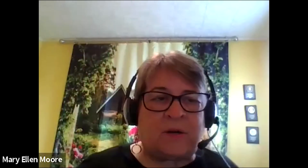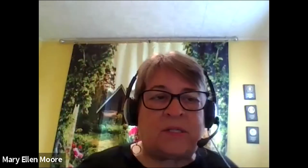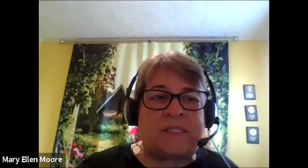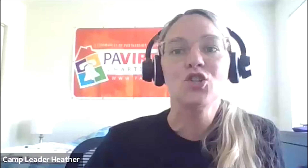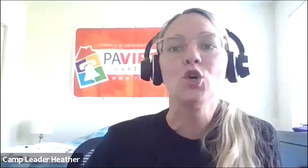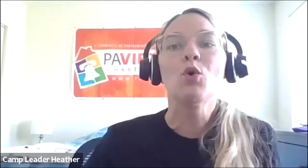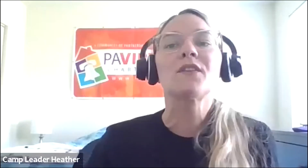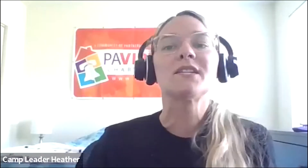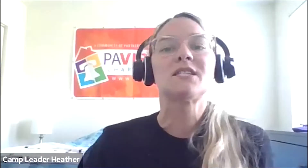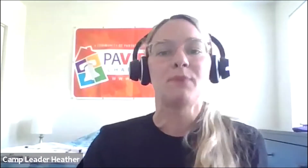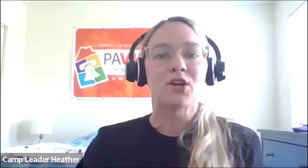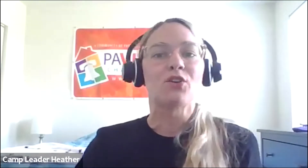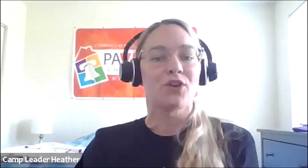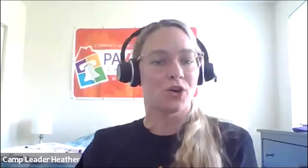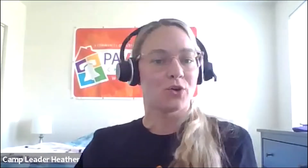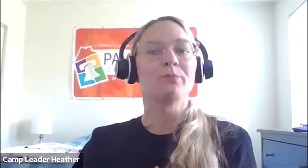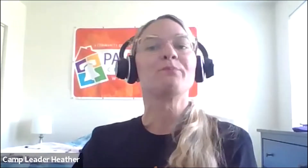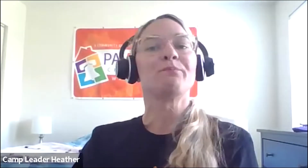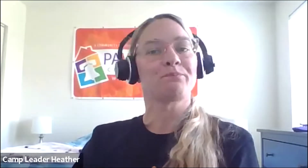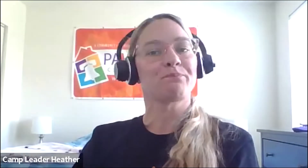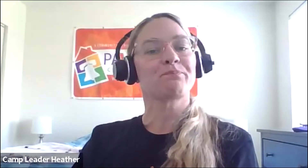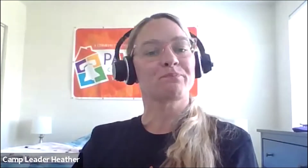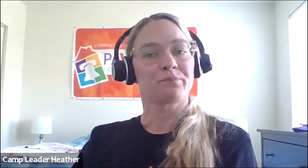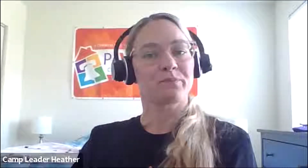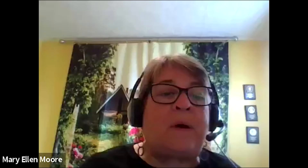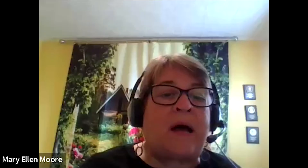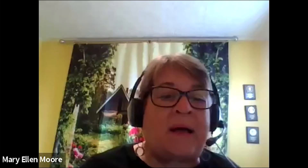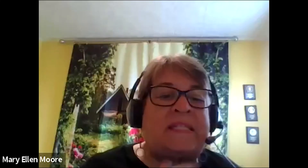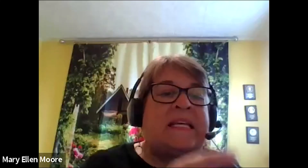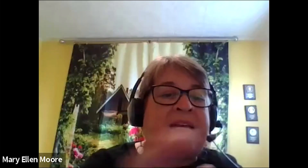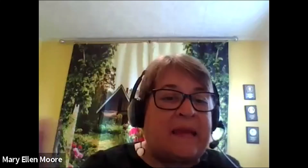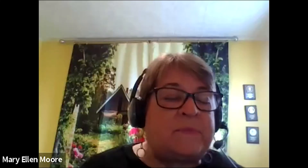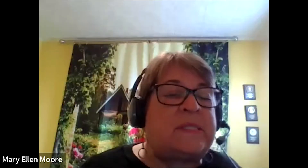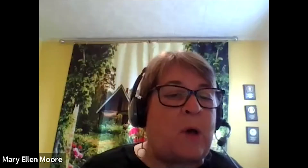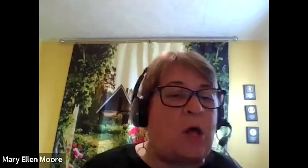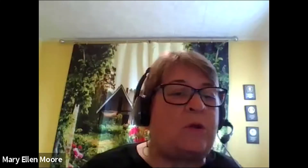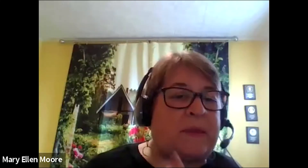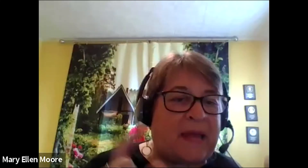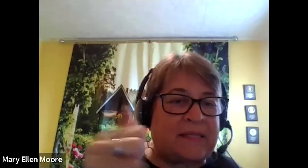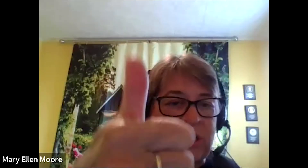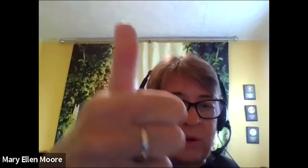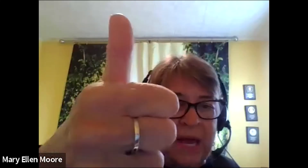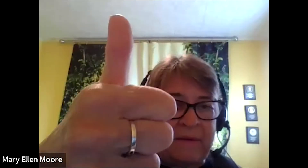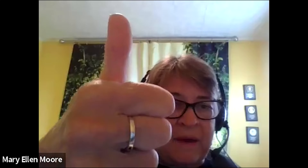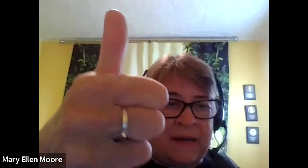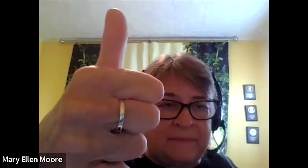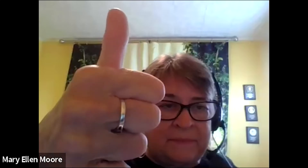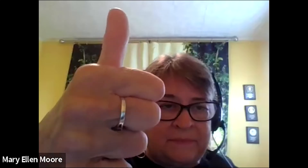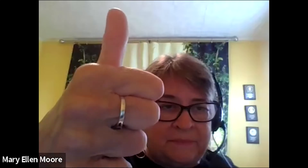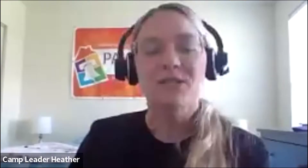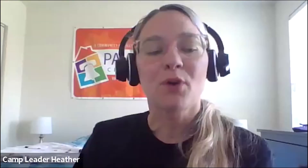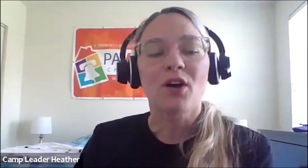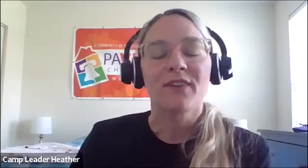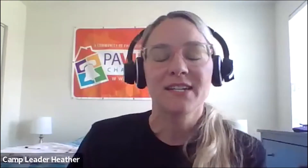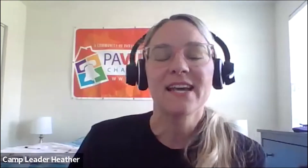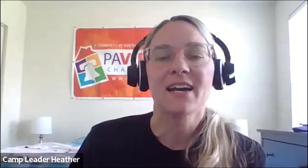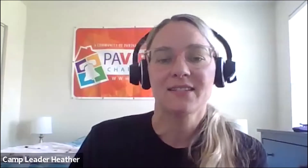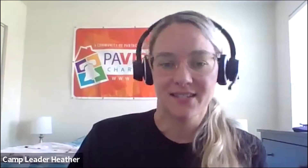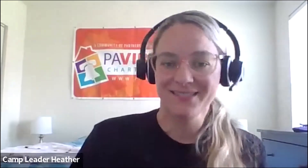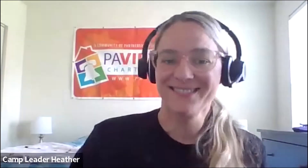Yes, are you seeing, or it's just I'm seeing them smaller, but that's okay, right? That's perfect. Just want to make sure they